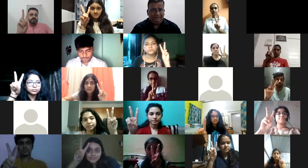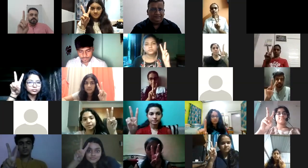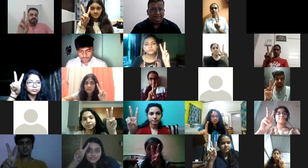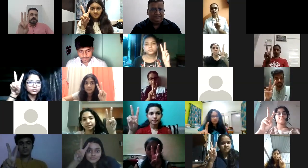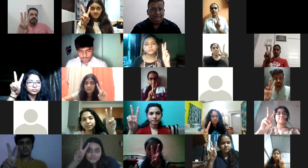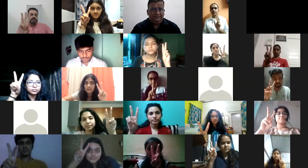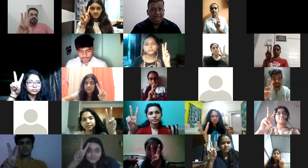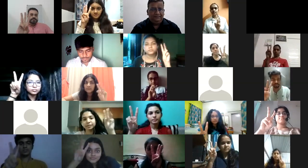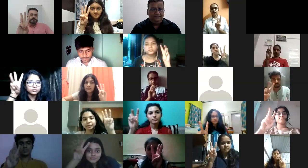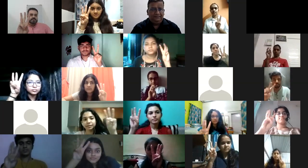3,